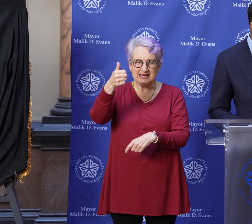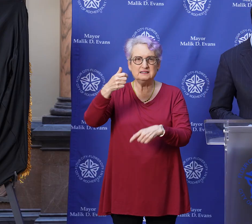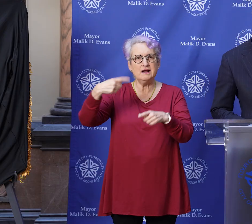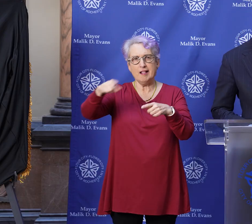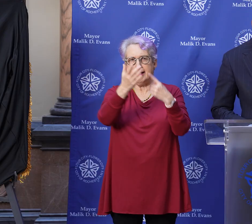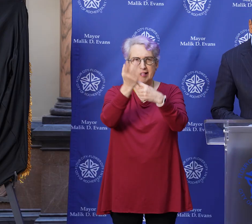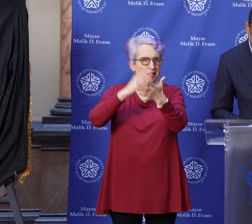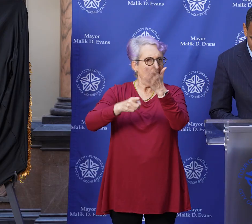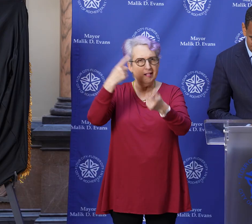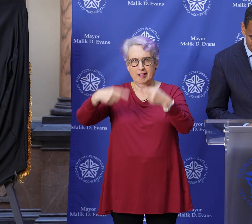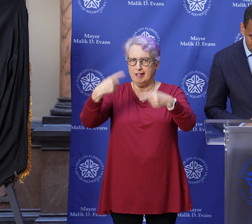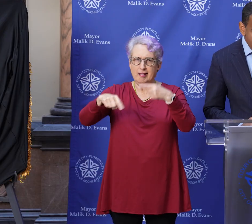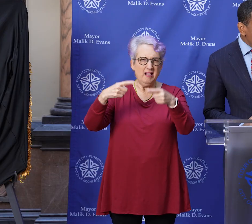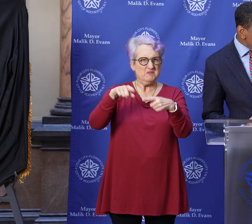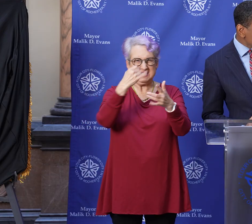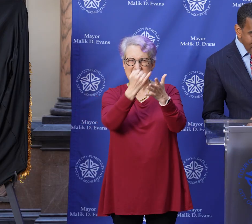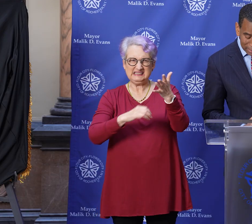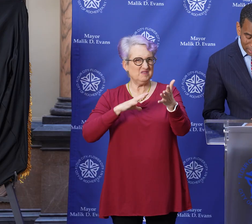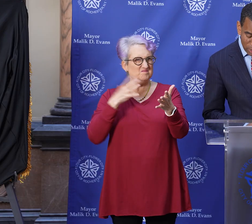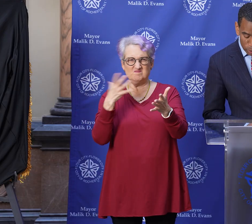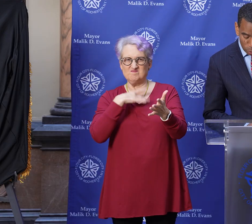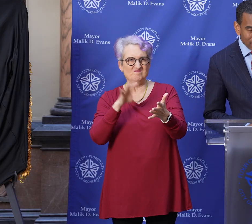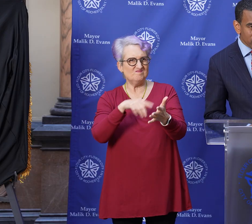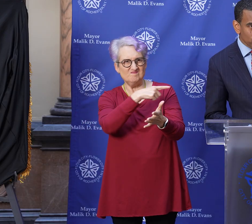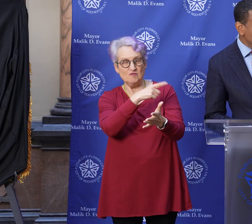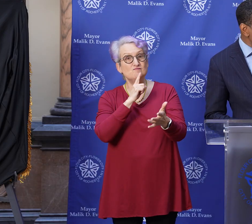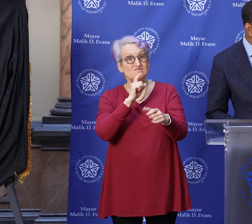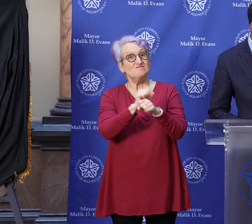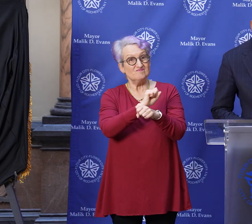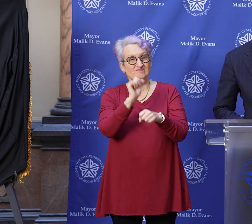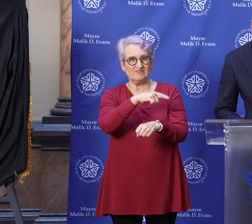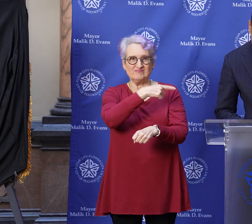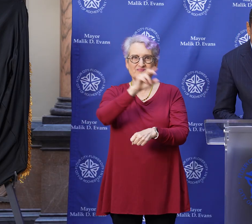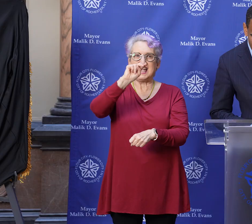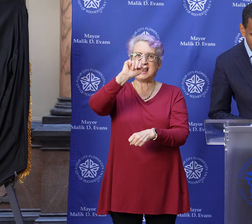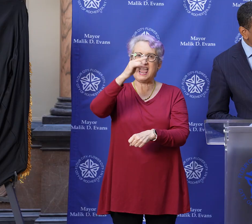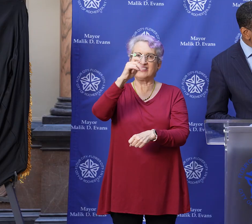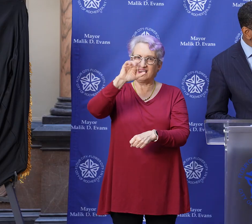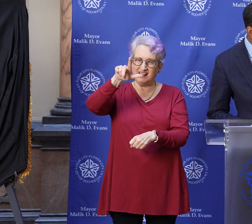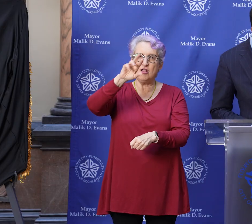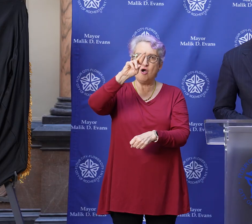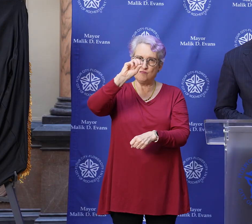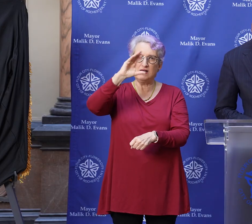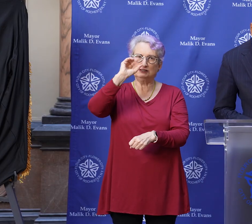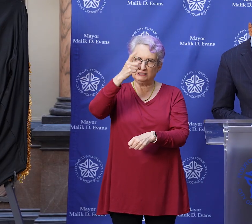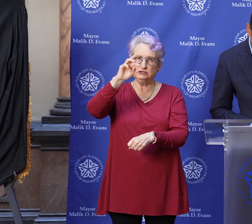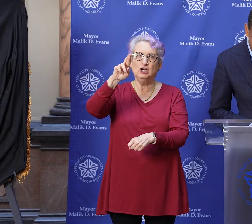other attributes. I mean, look at all this stuff on here. This is actually Nathaniel Rochester's family coat of arms in the